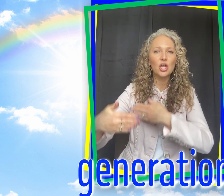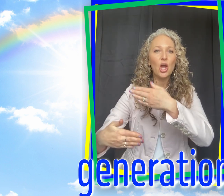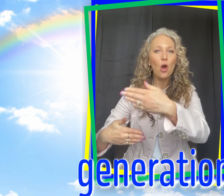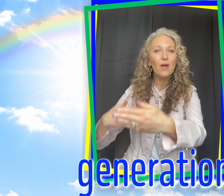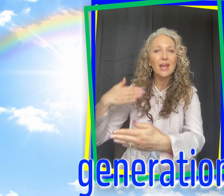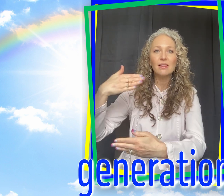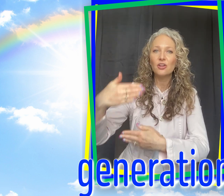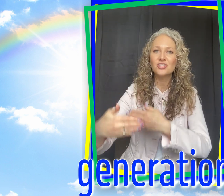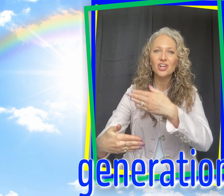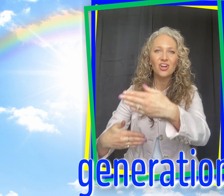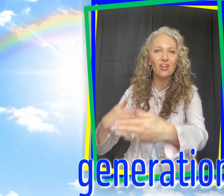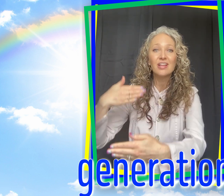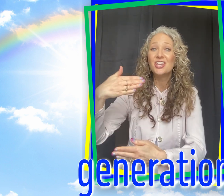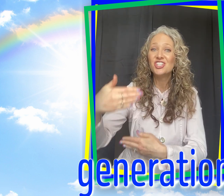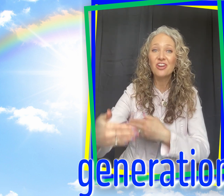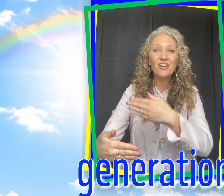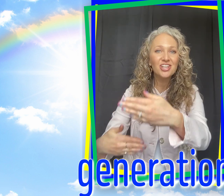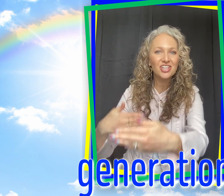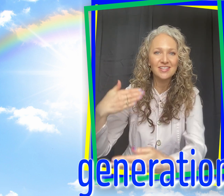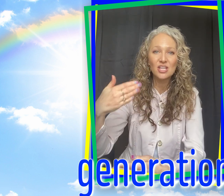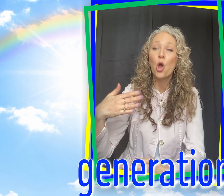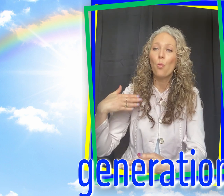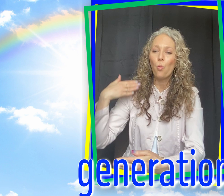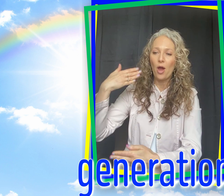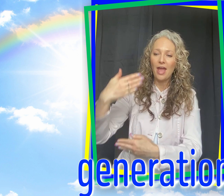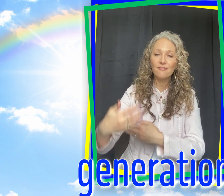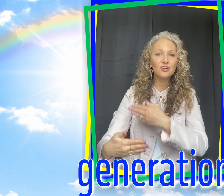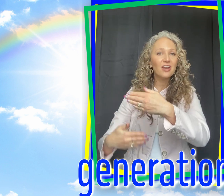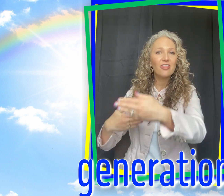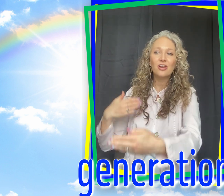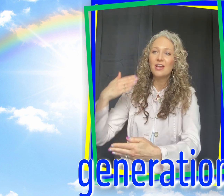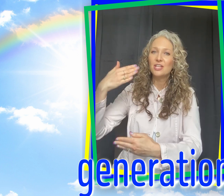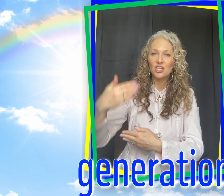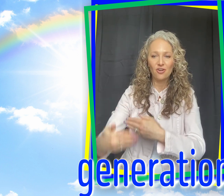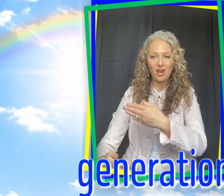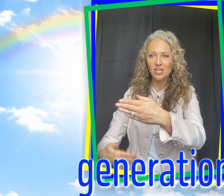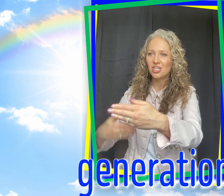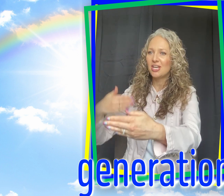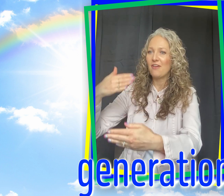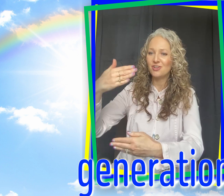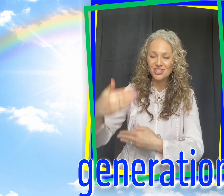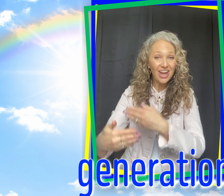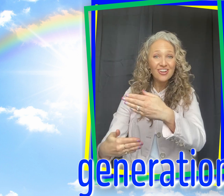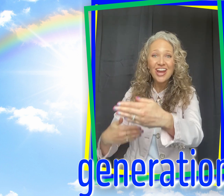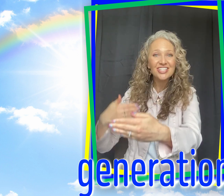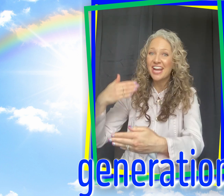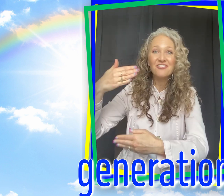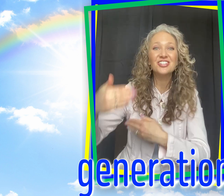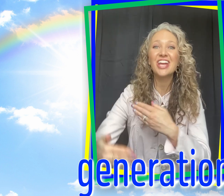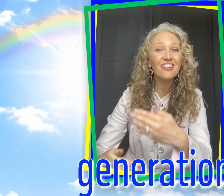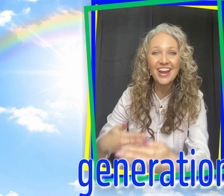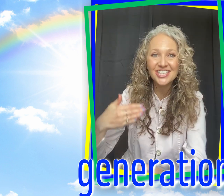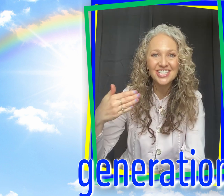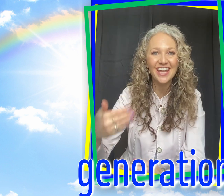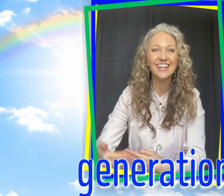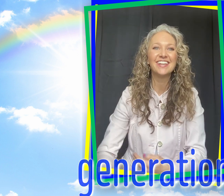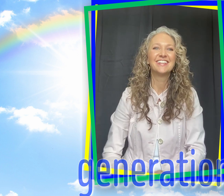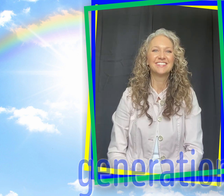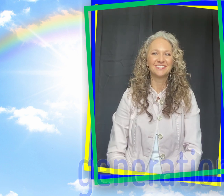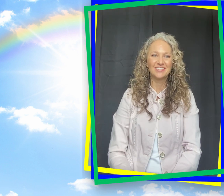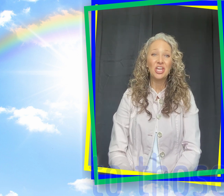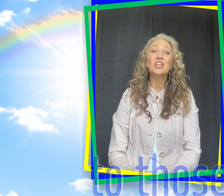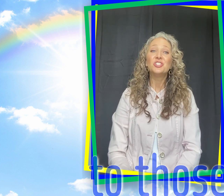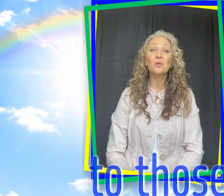we're just going to go in a little circle. Generations. One after another. Generation after generation after